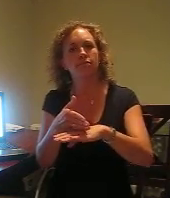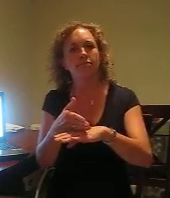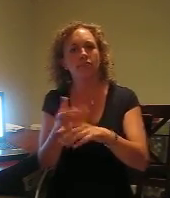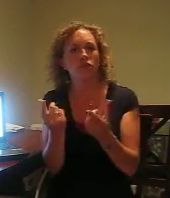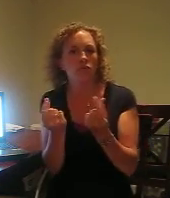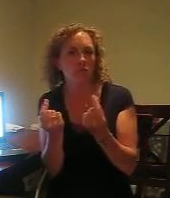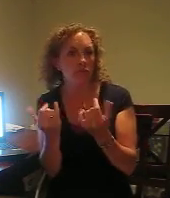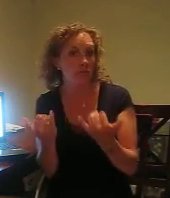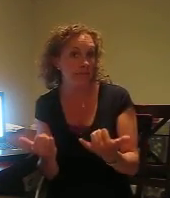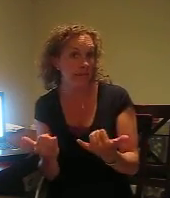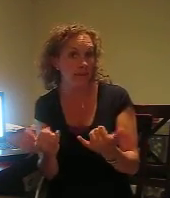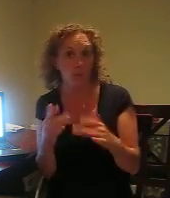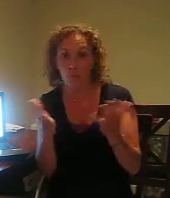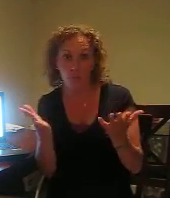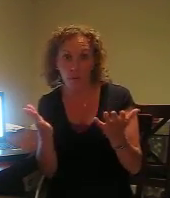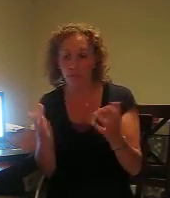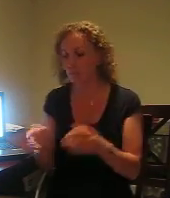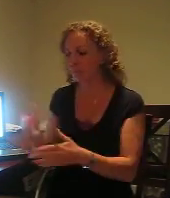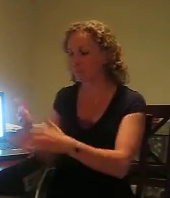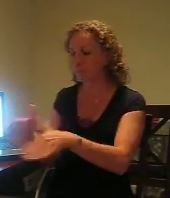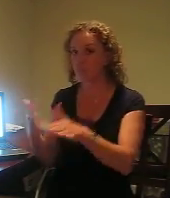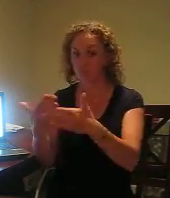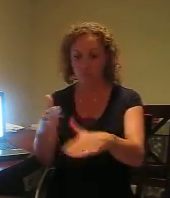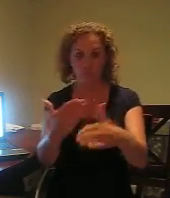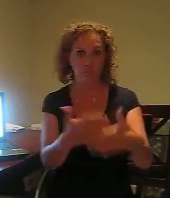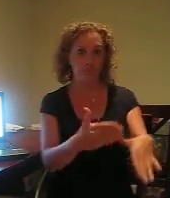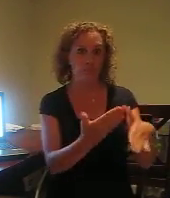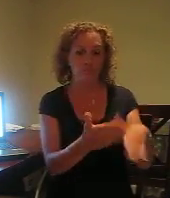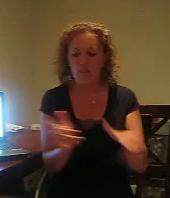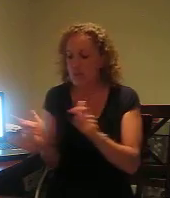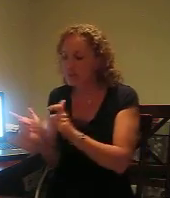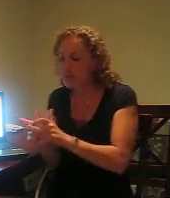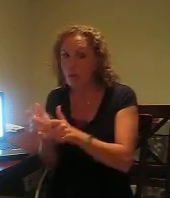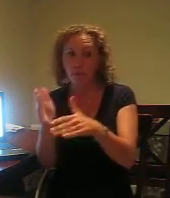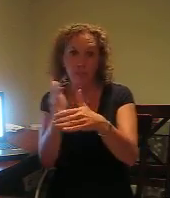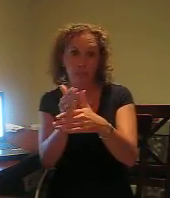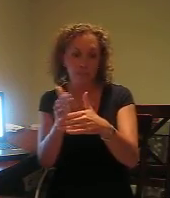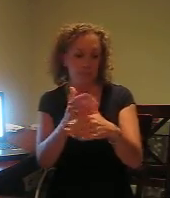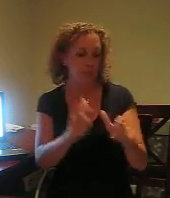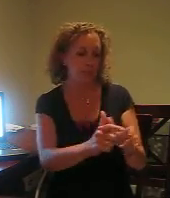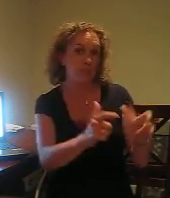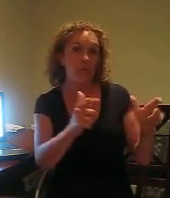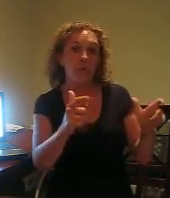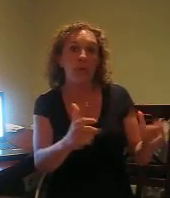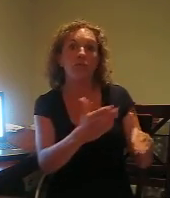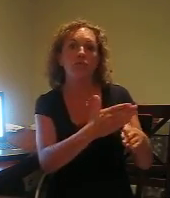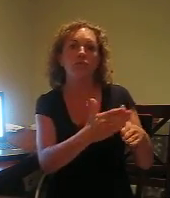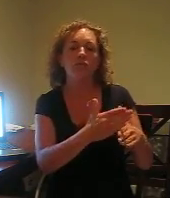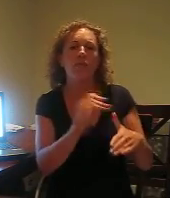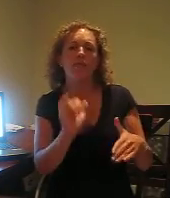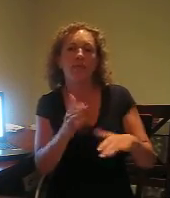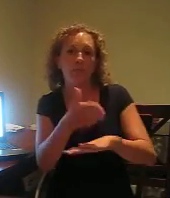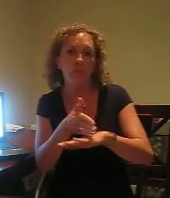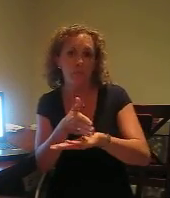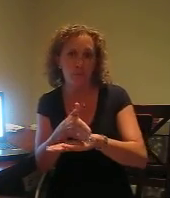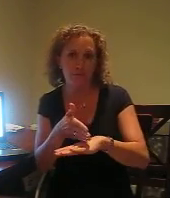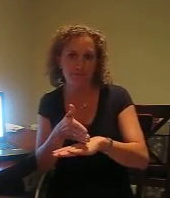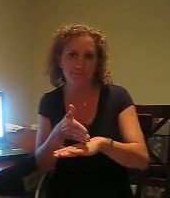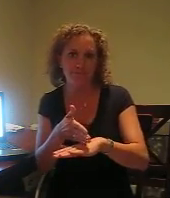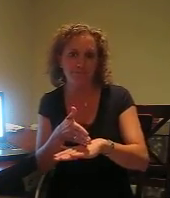am segmenting them down into the smallest, the medium, and the largest of that wood. And this is